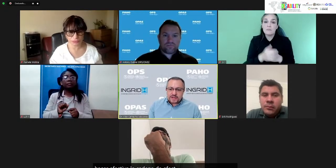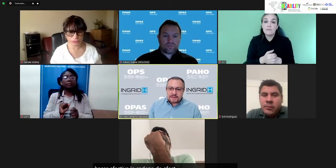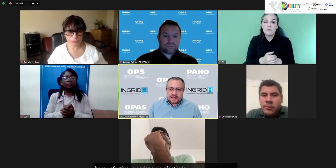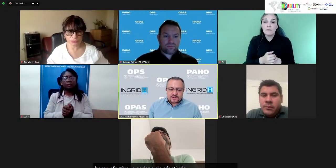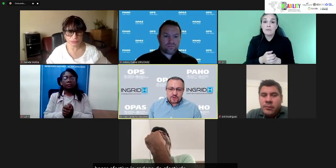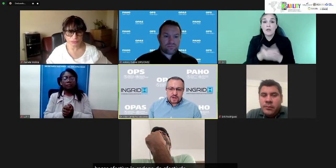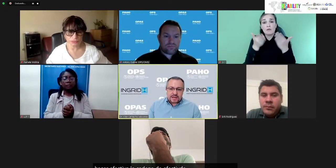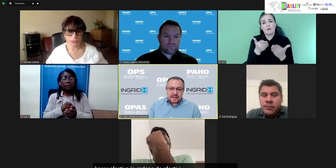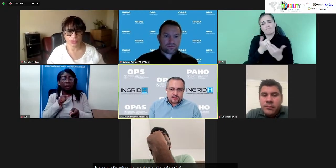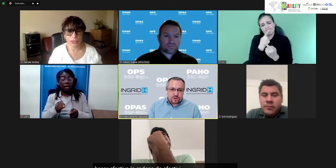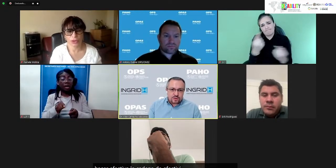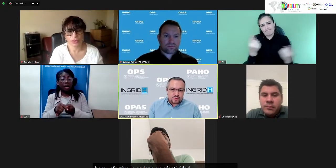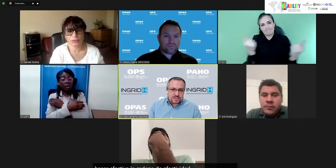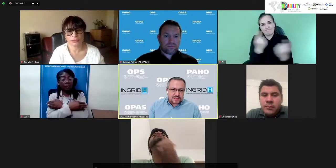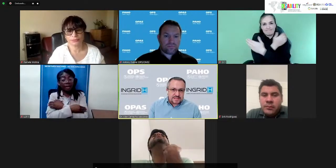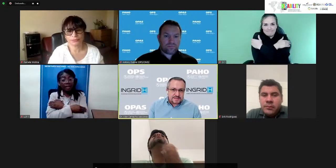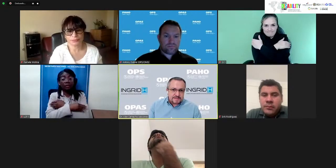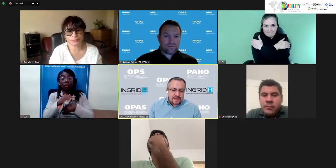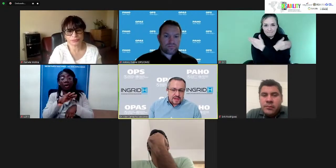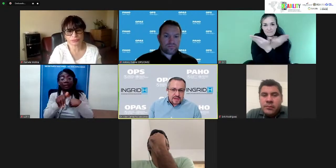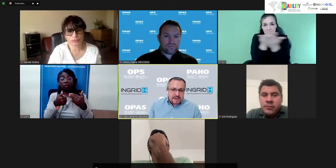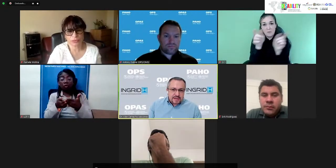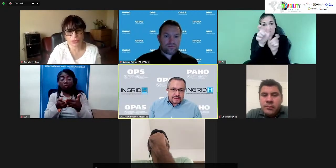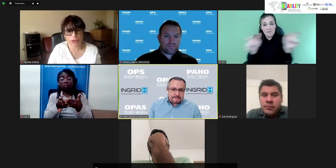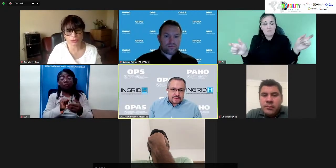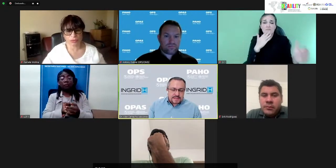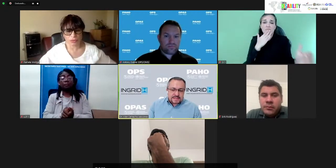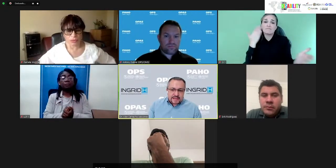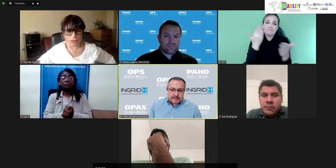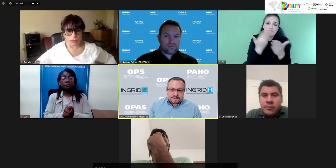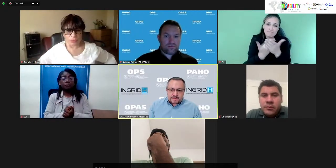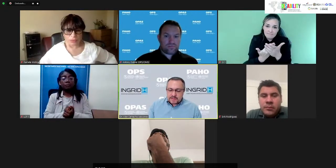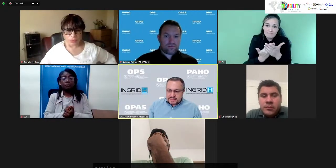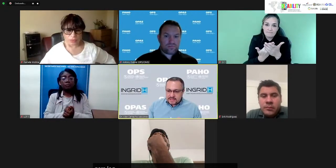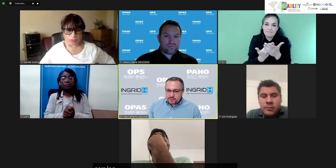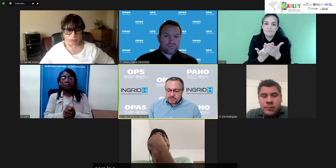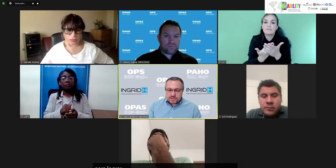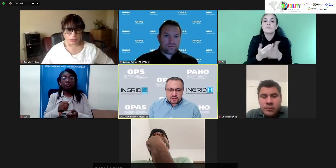context i want to greet you